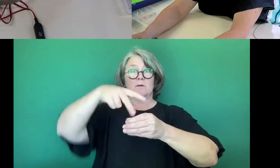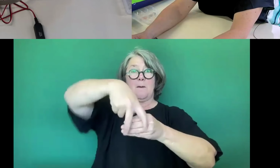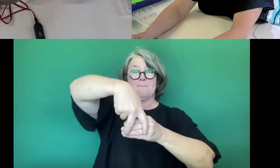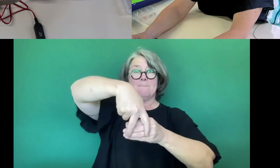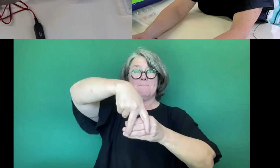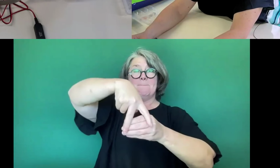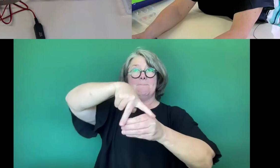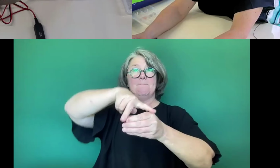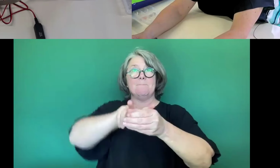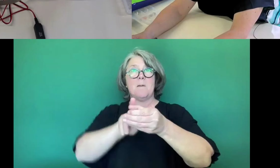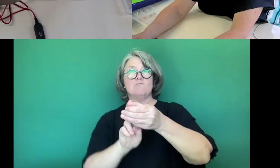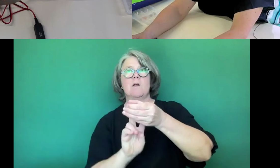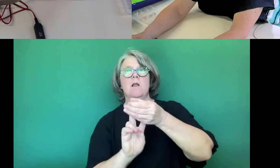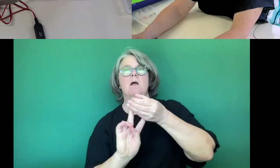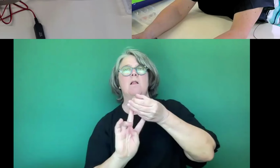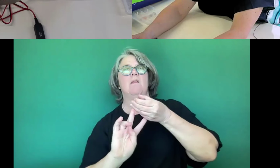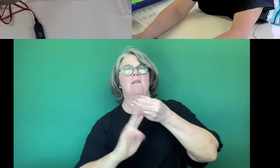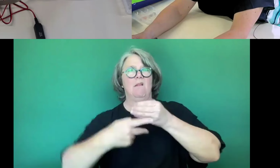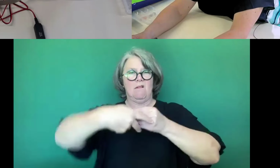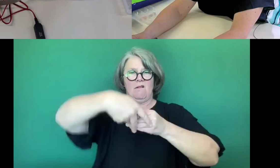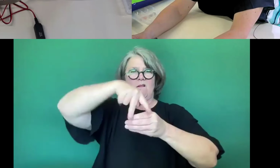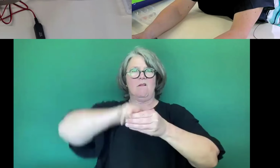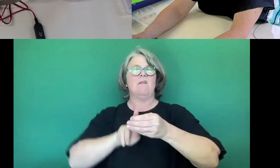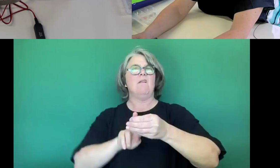of the block, about